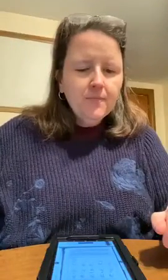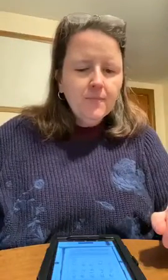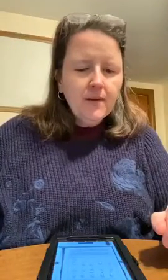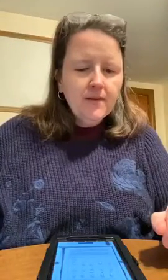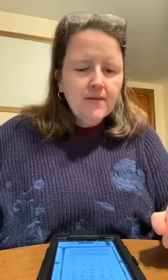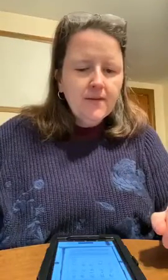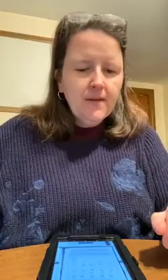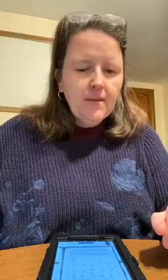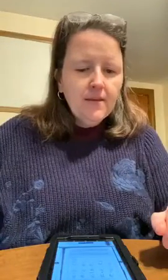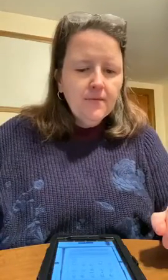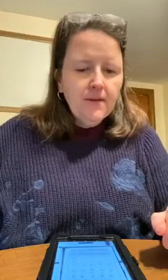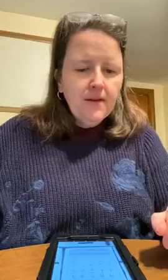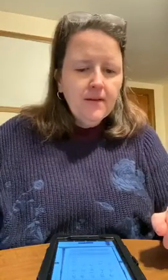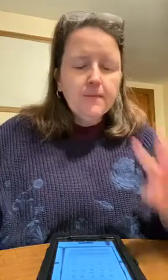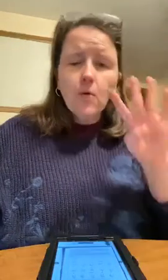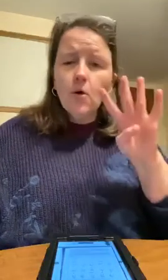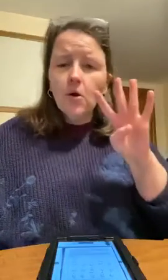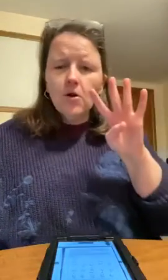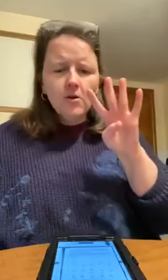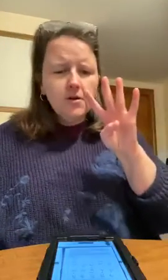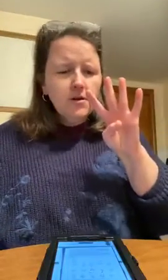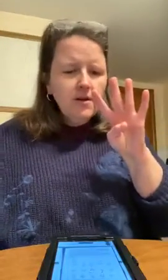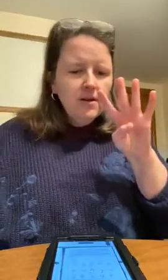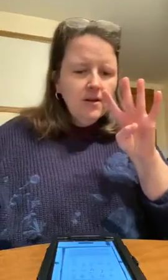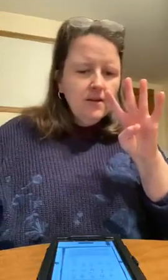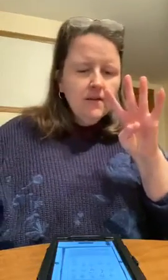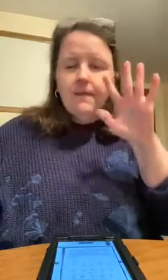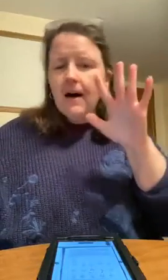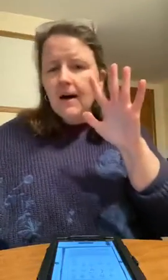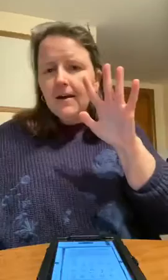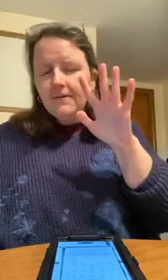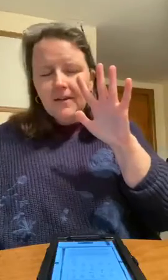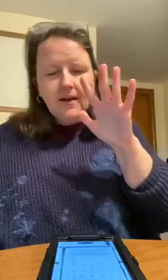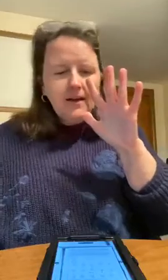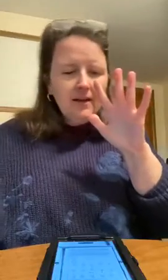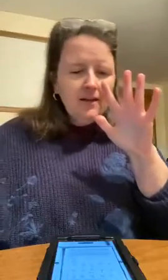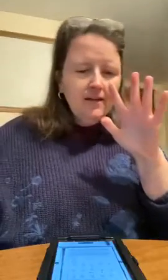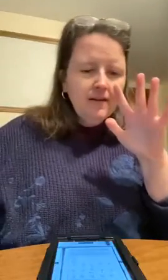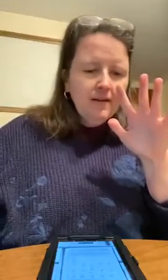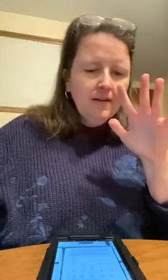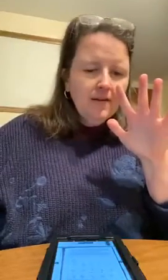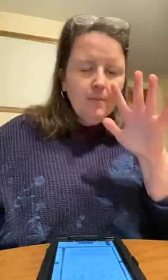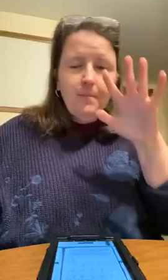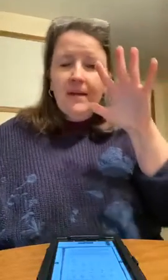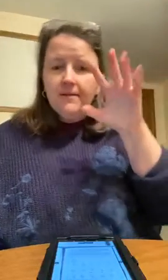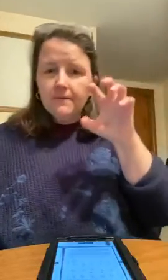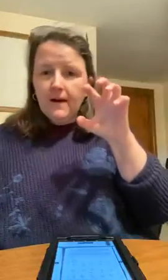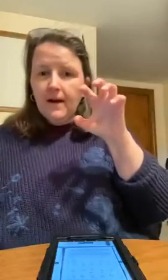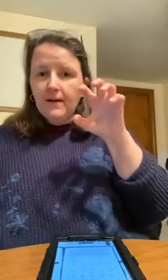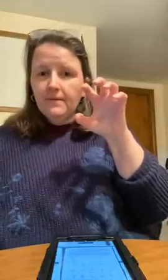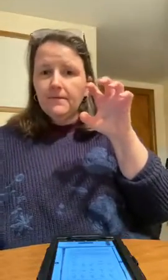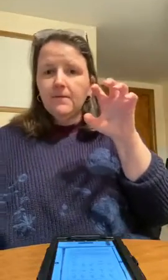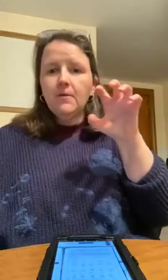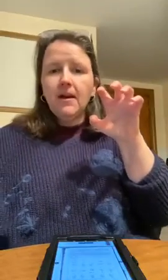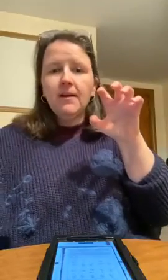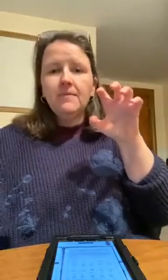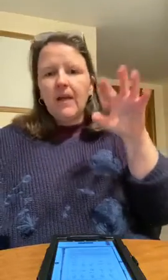Let's see, the bent 3, the 4, the 5 sign, the bent 5, okay?